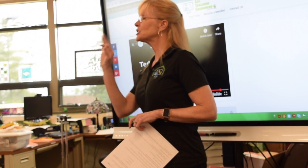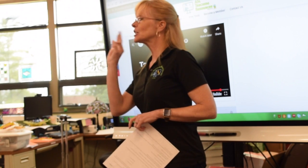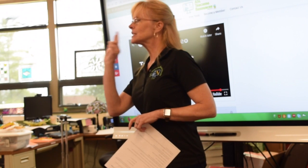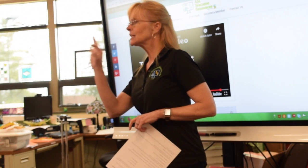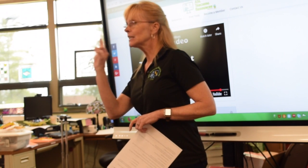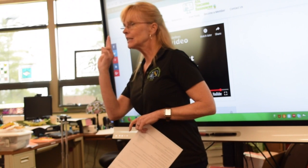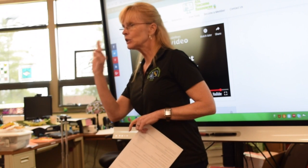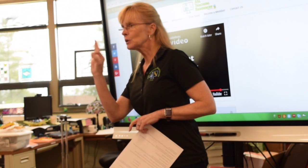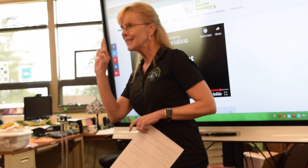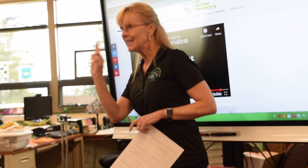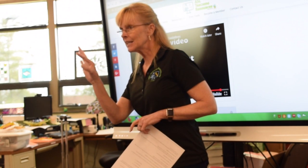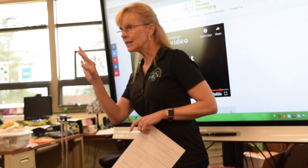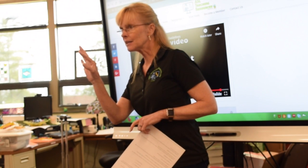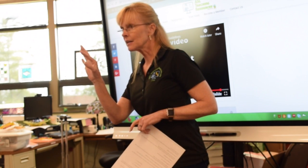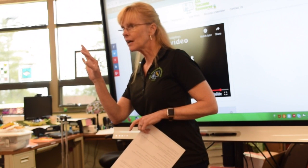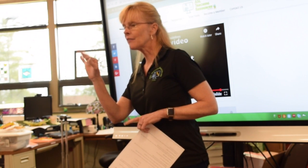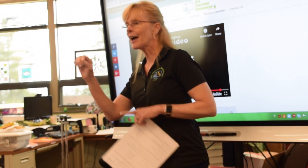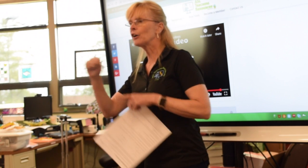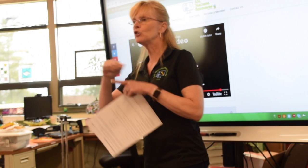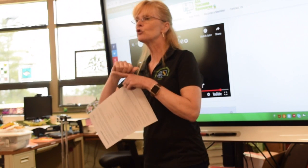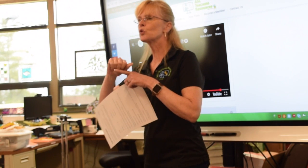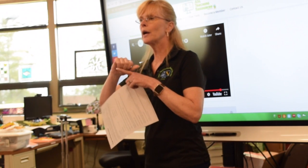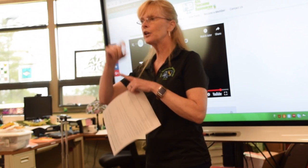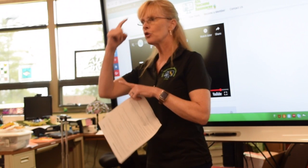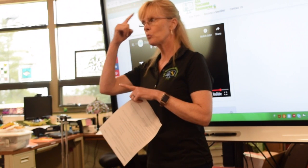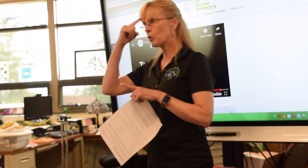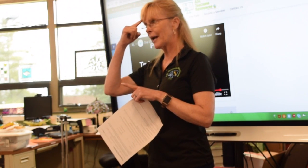just a little hint of how you train your brain.